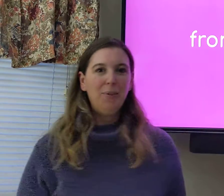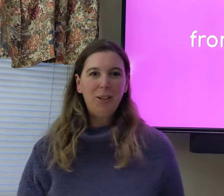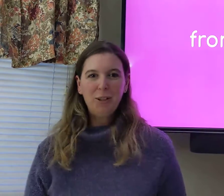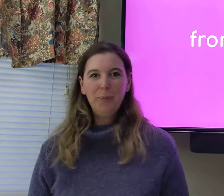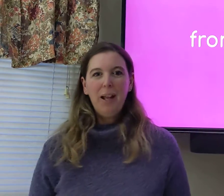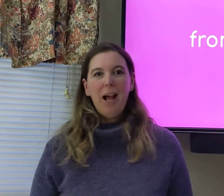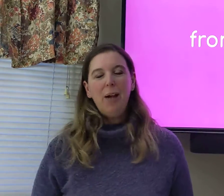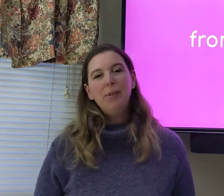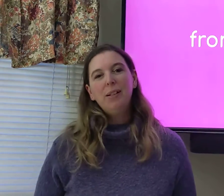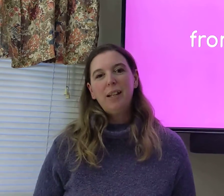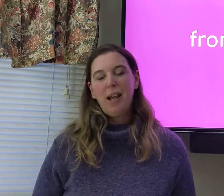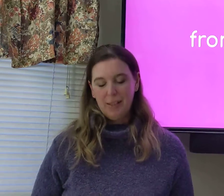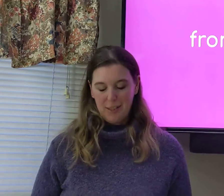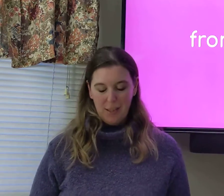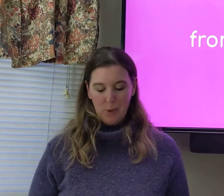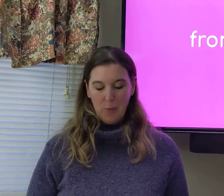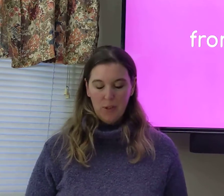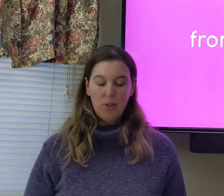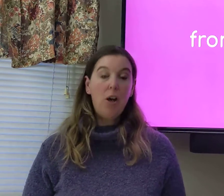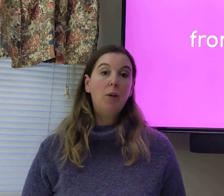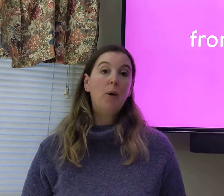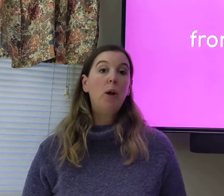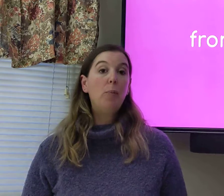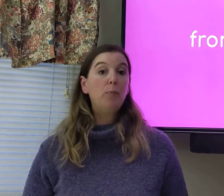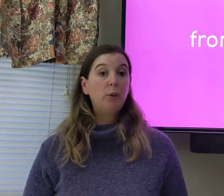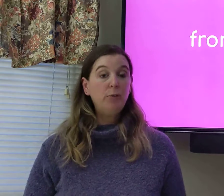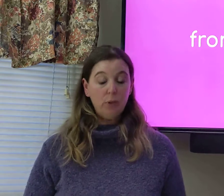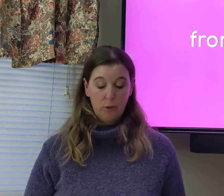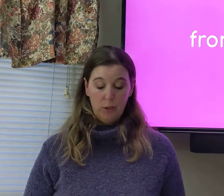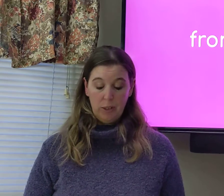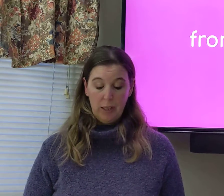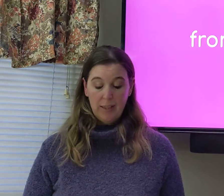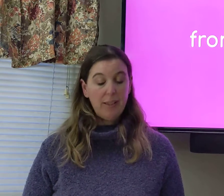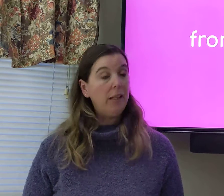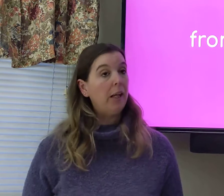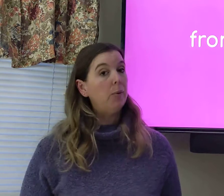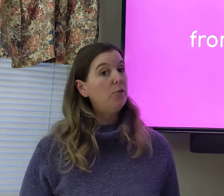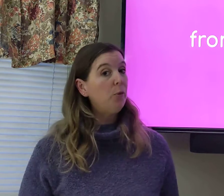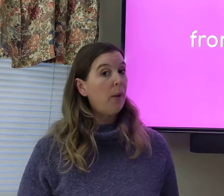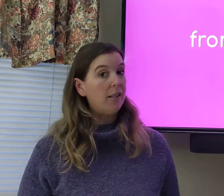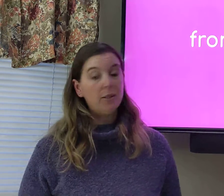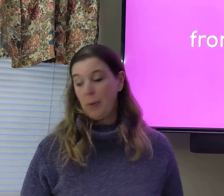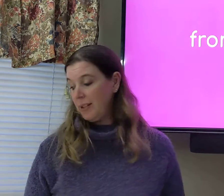Hi, welcome. I would like to take a moment to talk about a brief look at sign language from past to present.